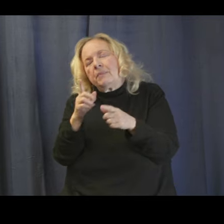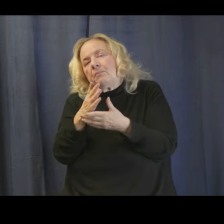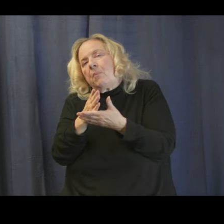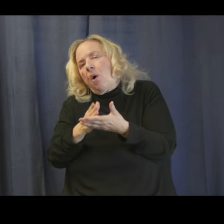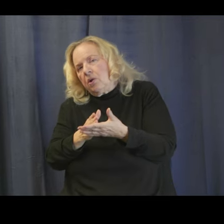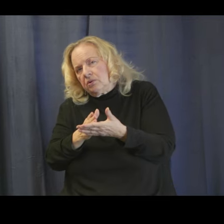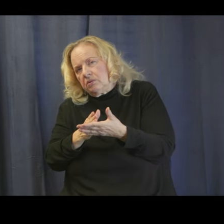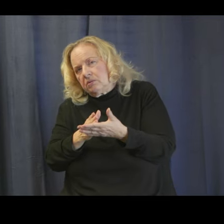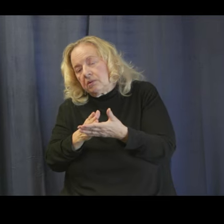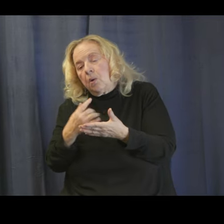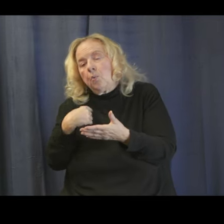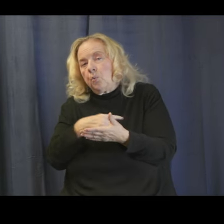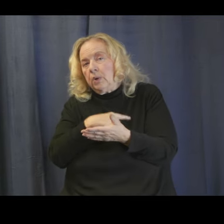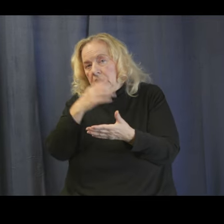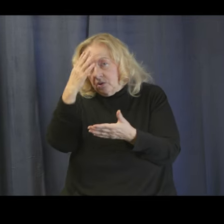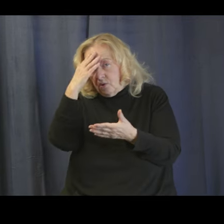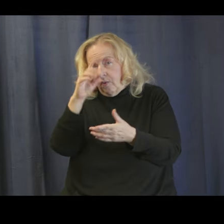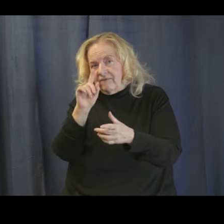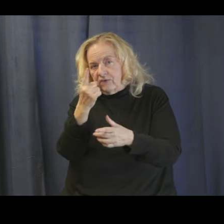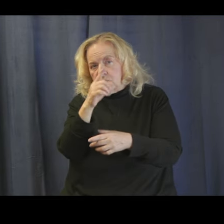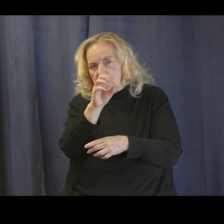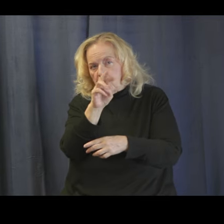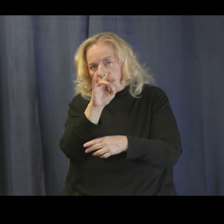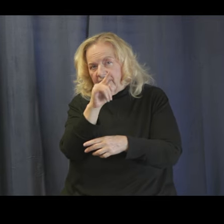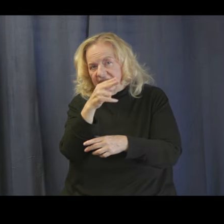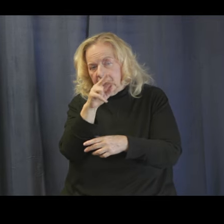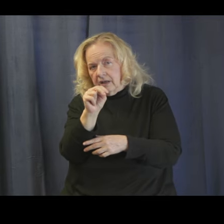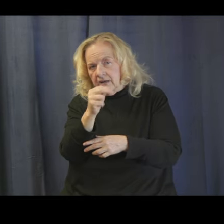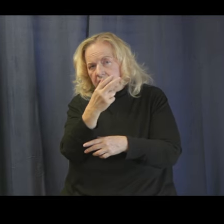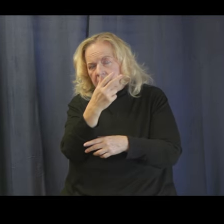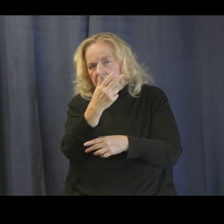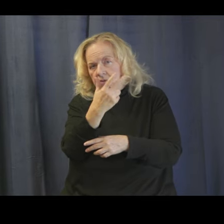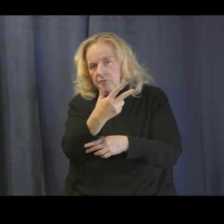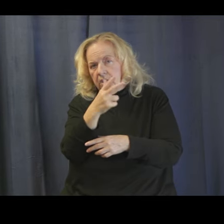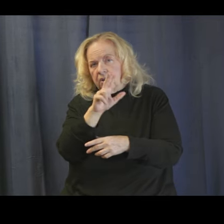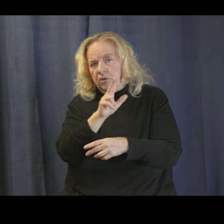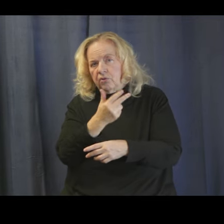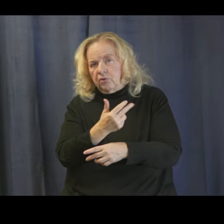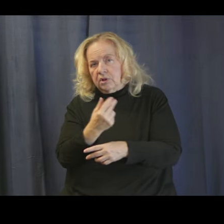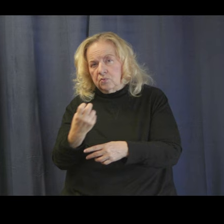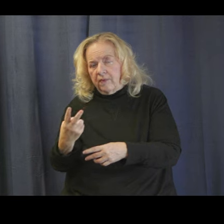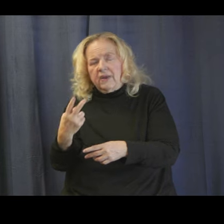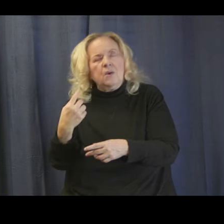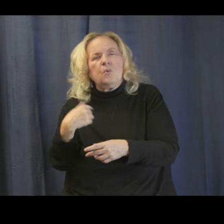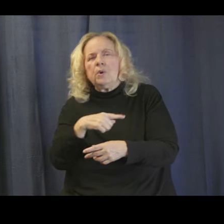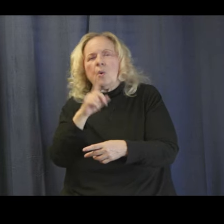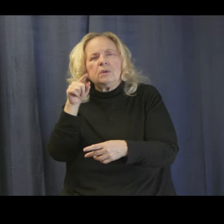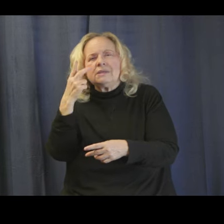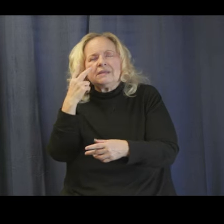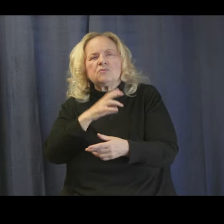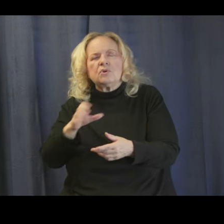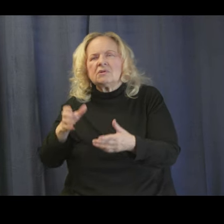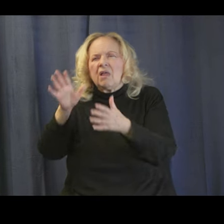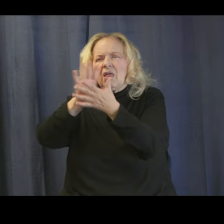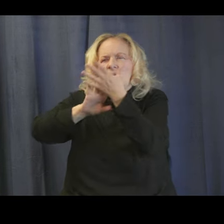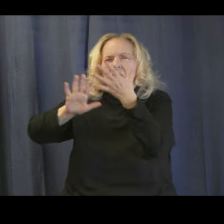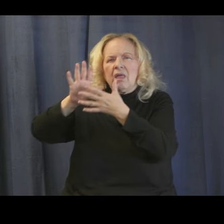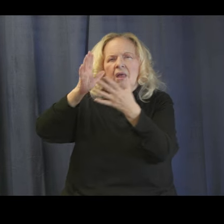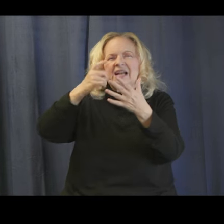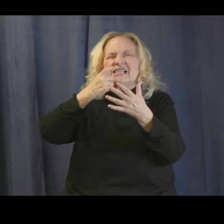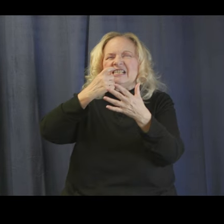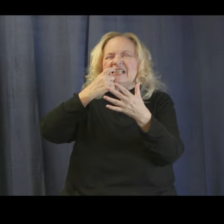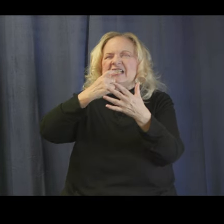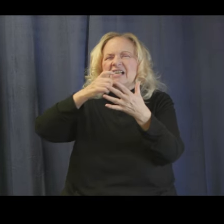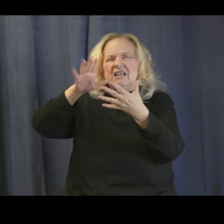happened in part. And we know in 1 Corinthians 3, 13, 12, it says, as Christians, we only see through a glass